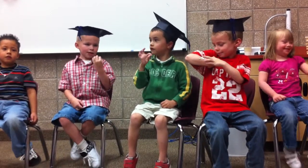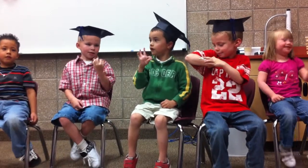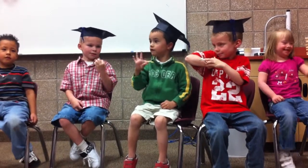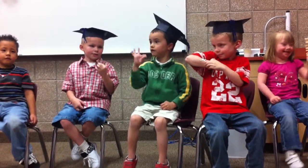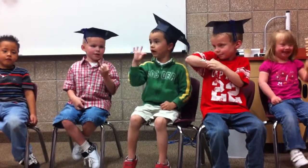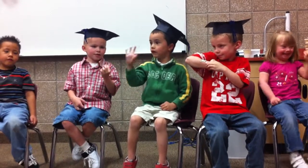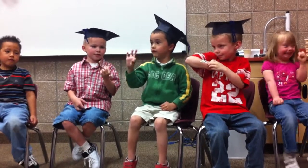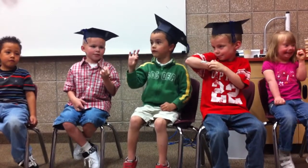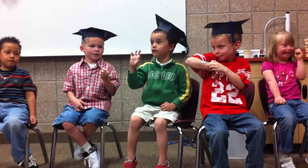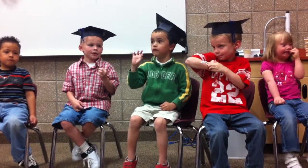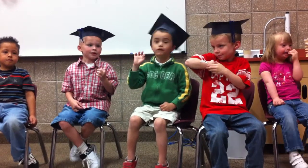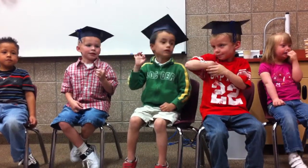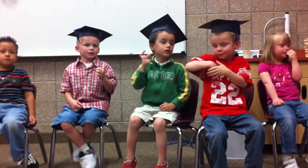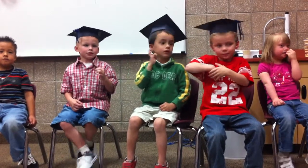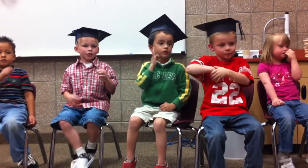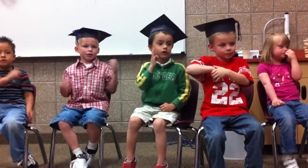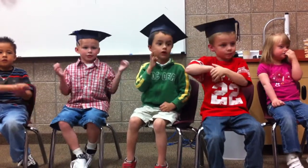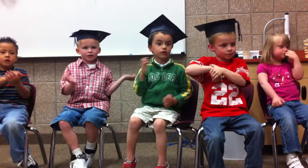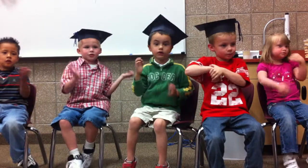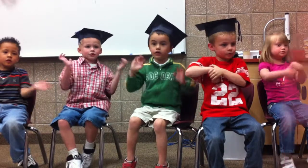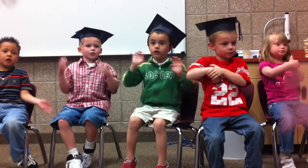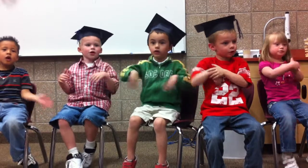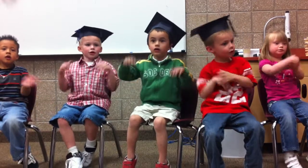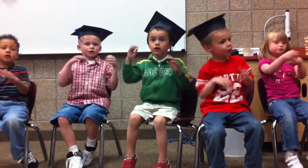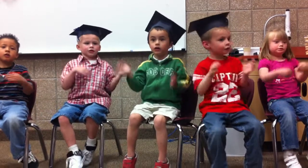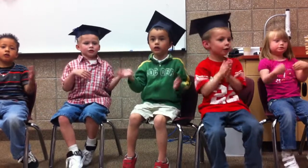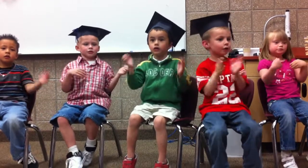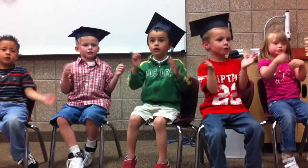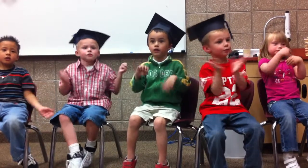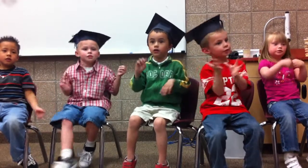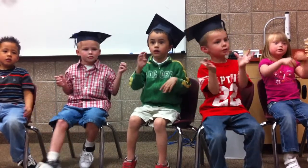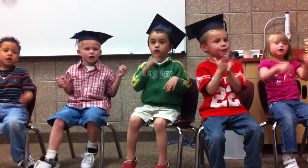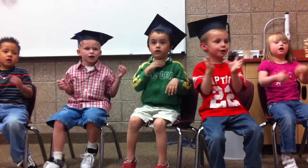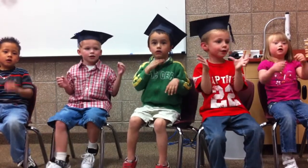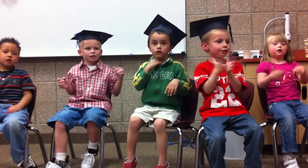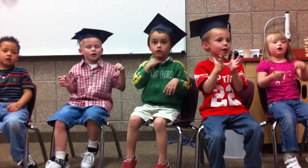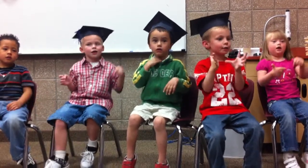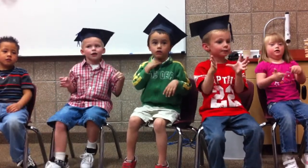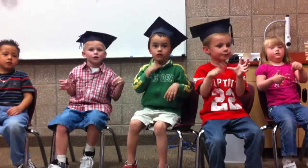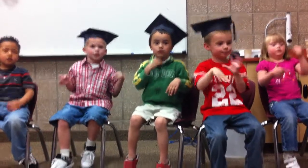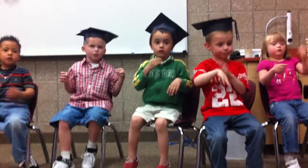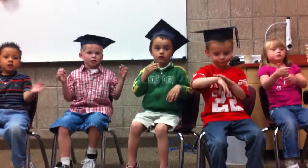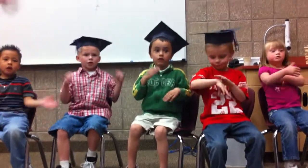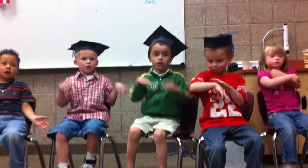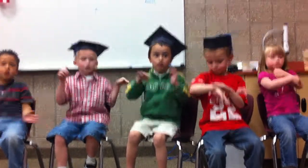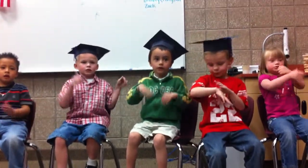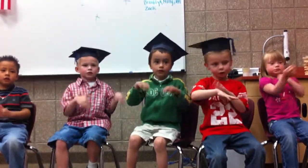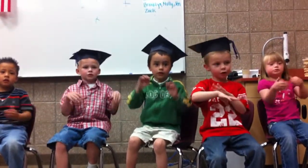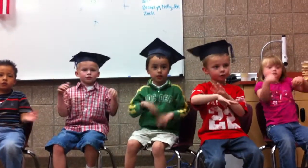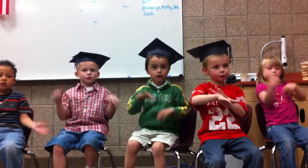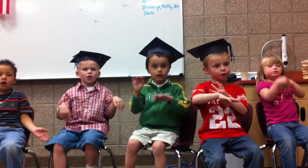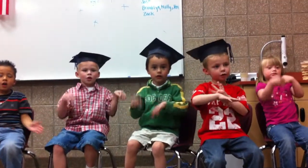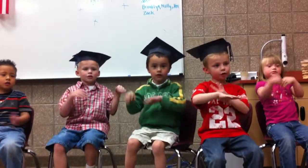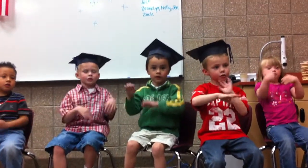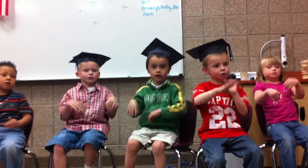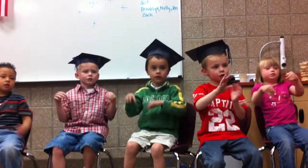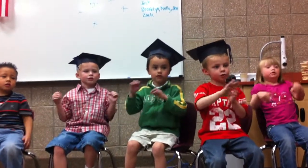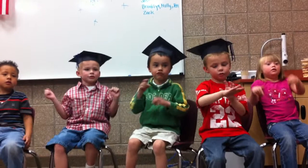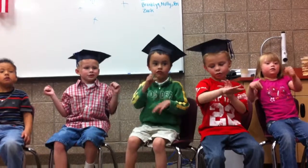-f-f. Garden, garden, g-g-g. Garden, garden, g